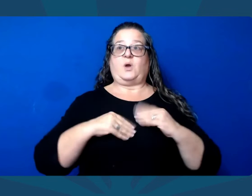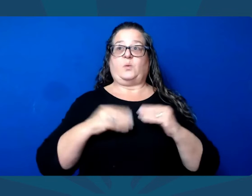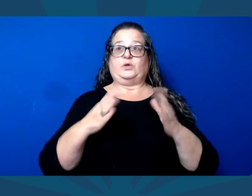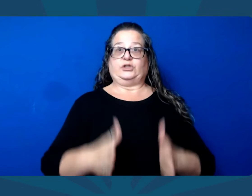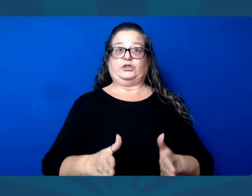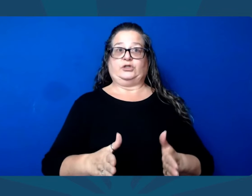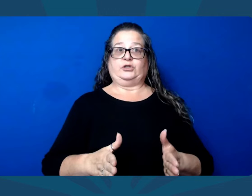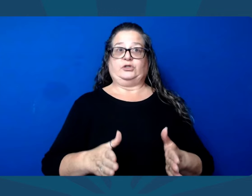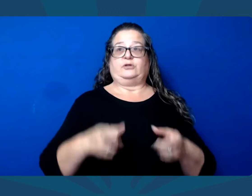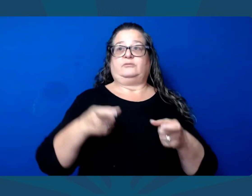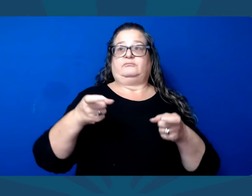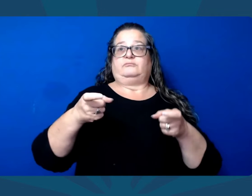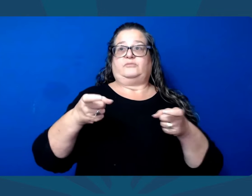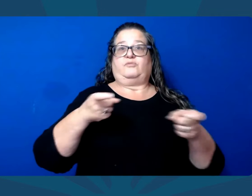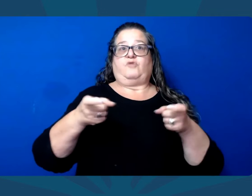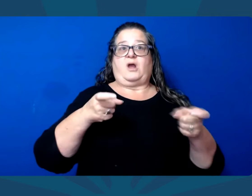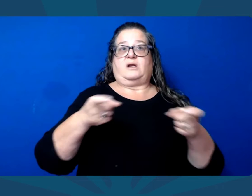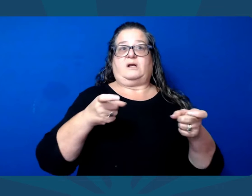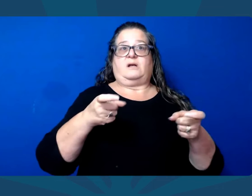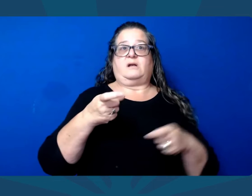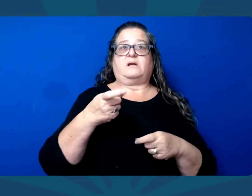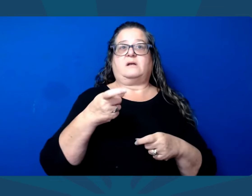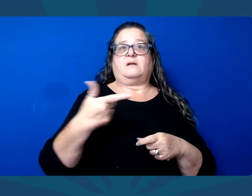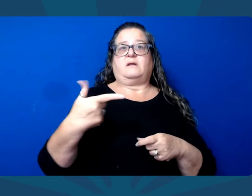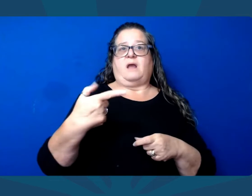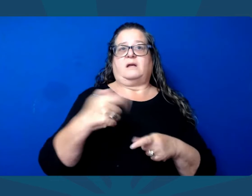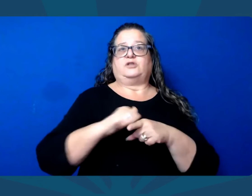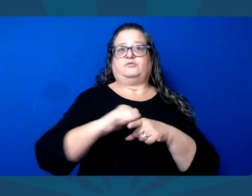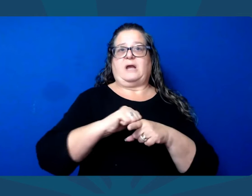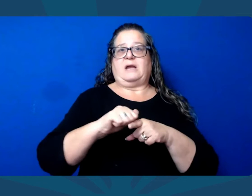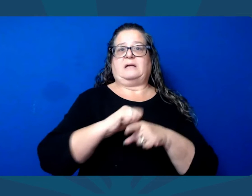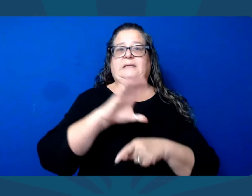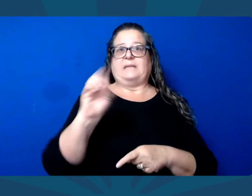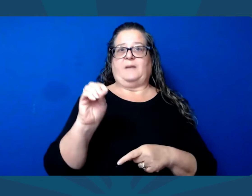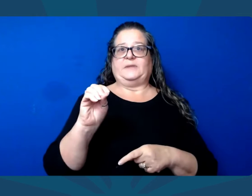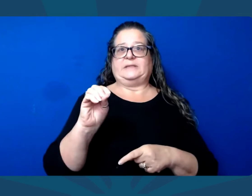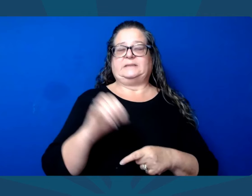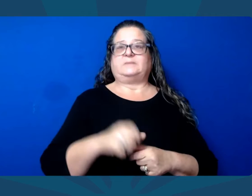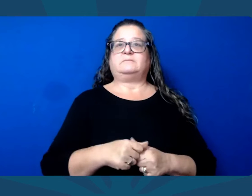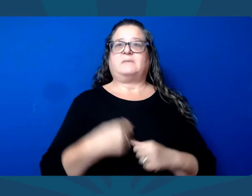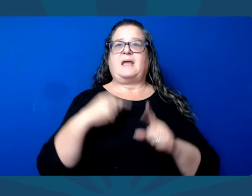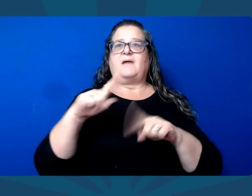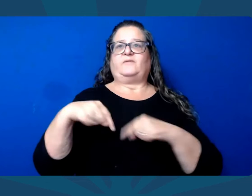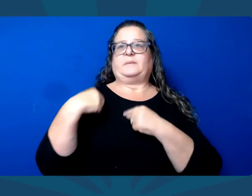I am a small business owner running a firearms training company.